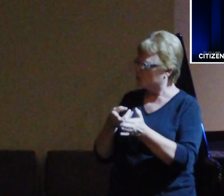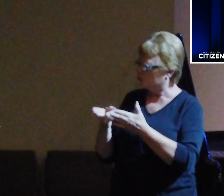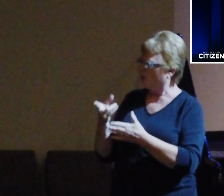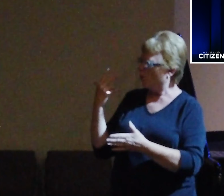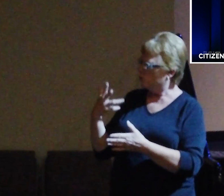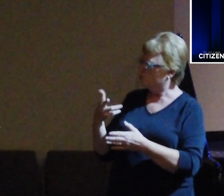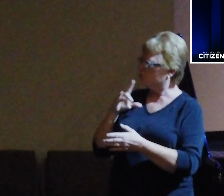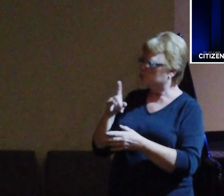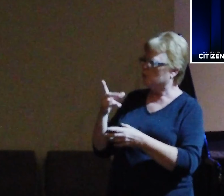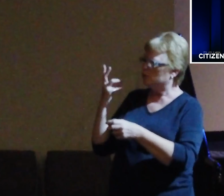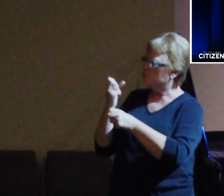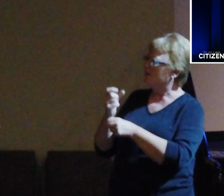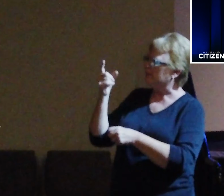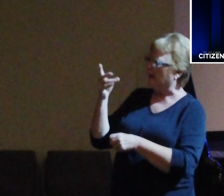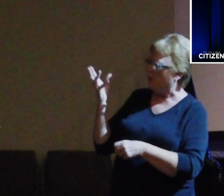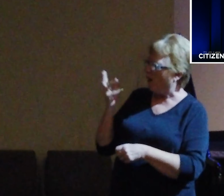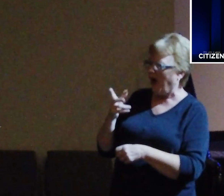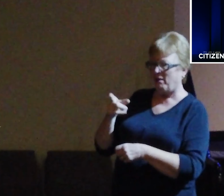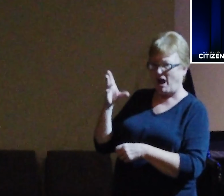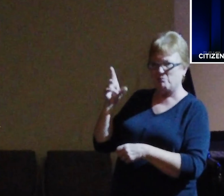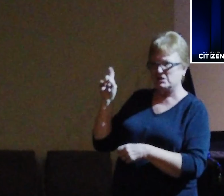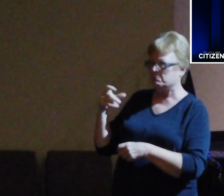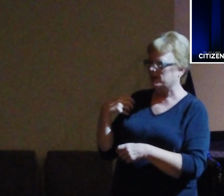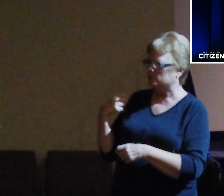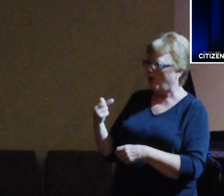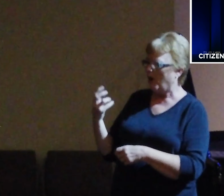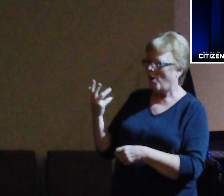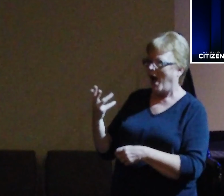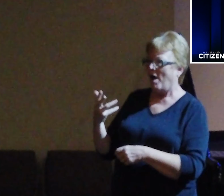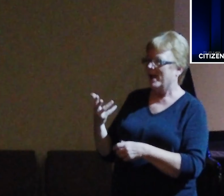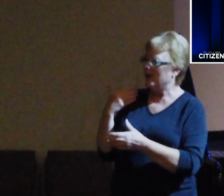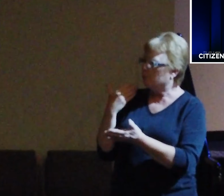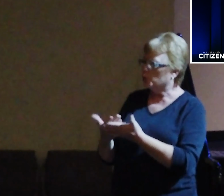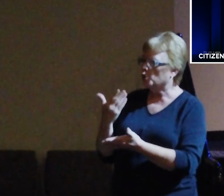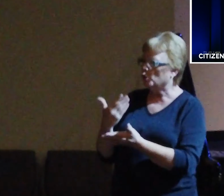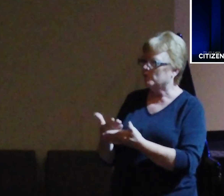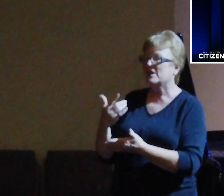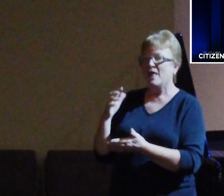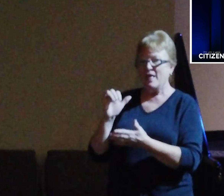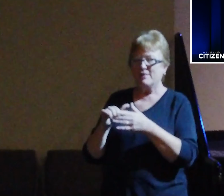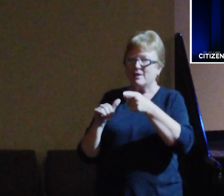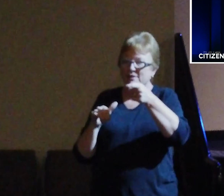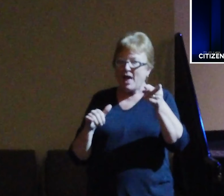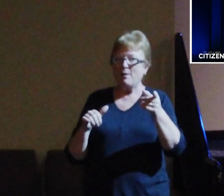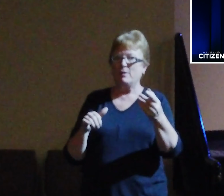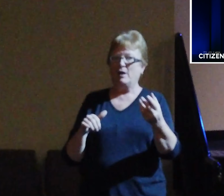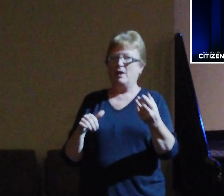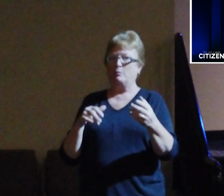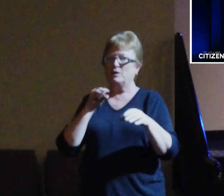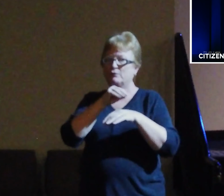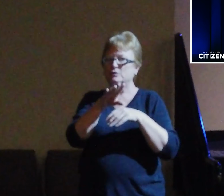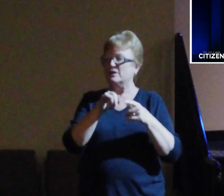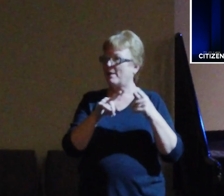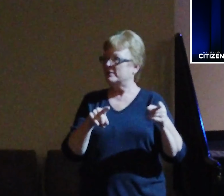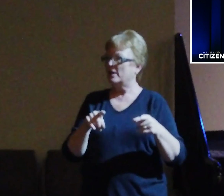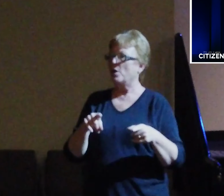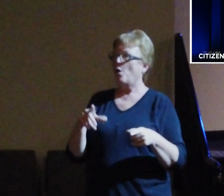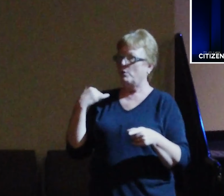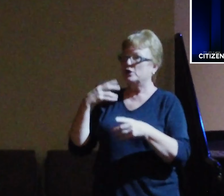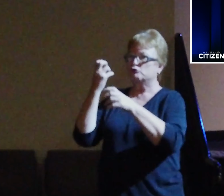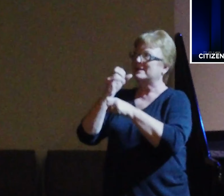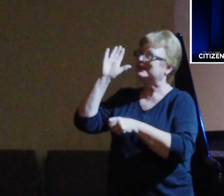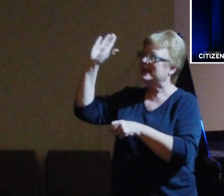It brings proof to our witness of God's faithfulness when we show that we believe his word and we're able to say, as